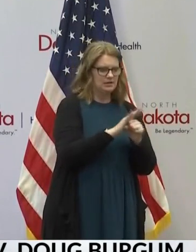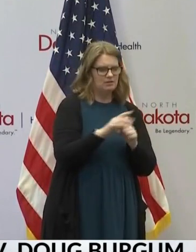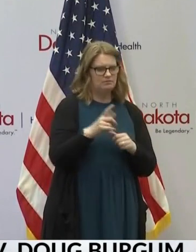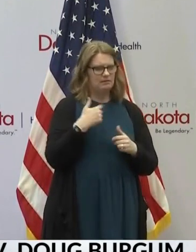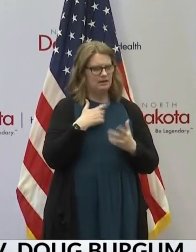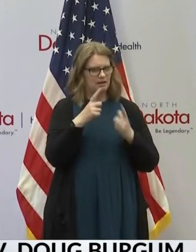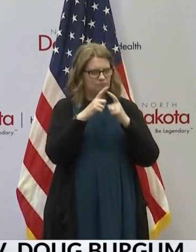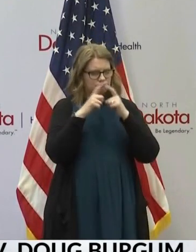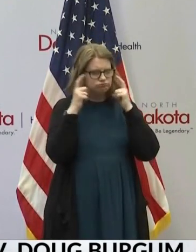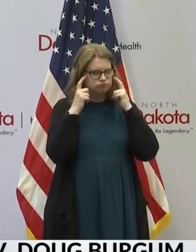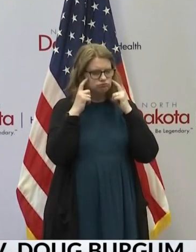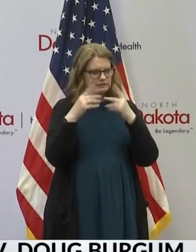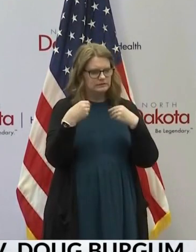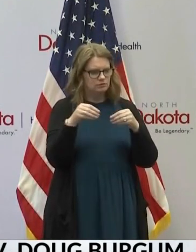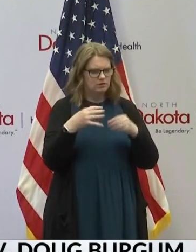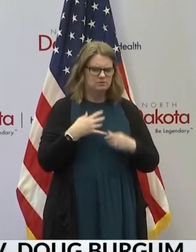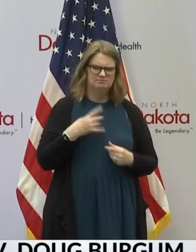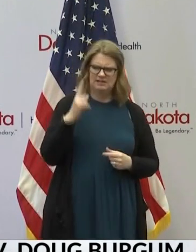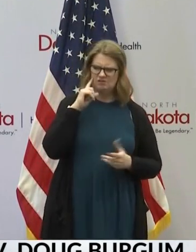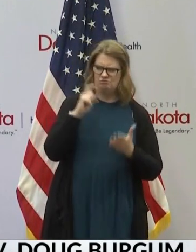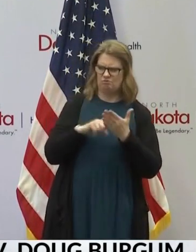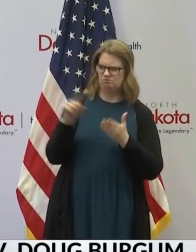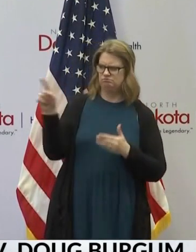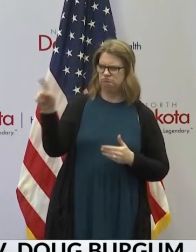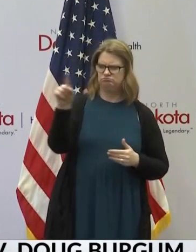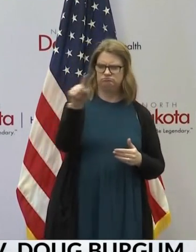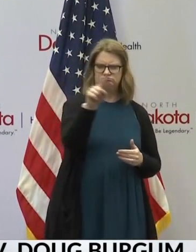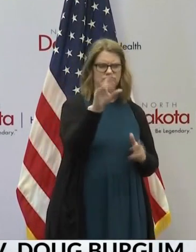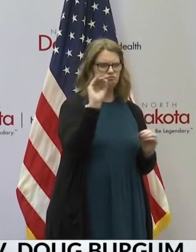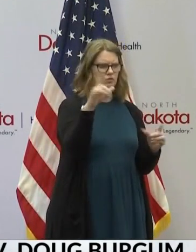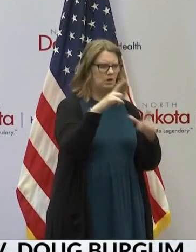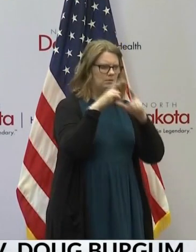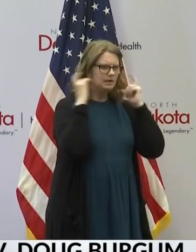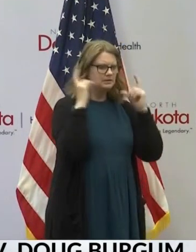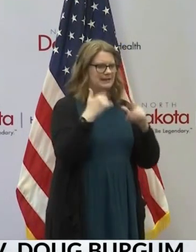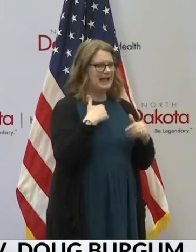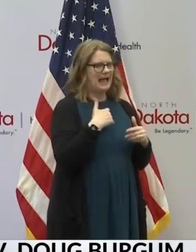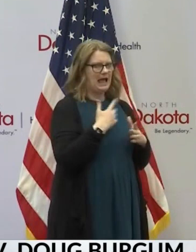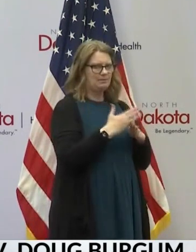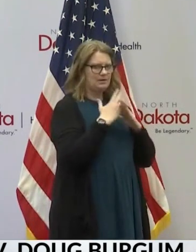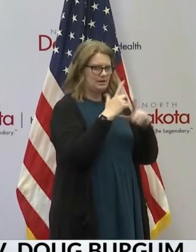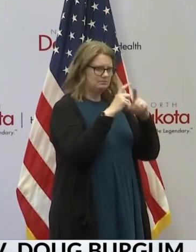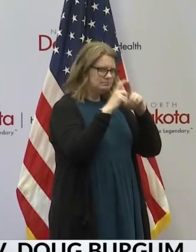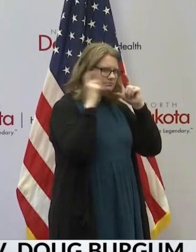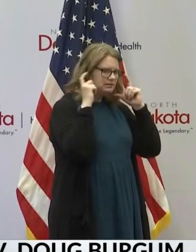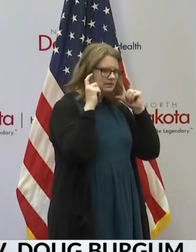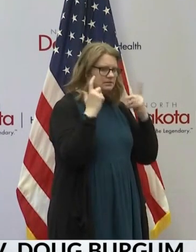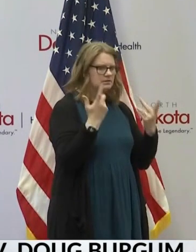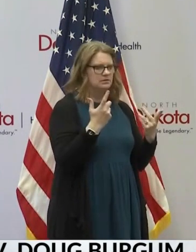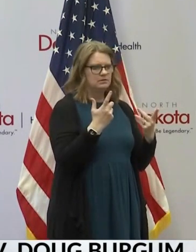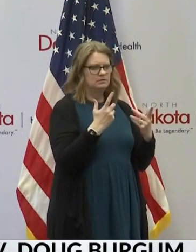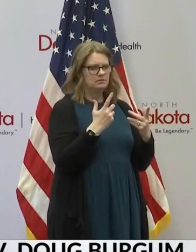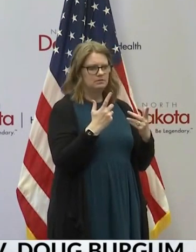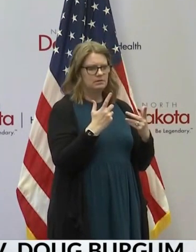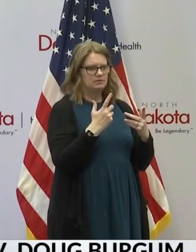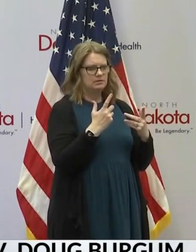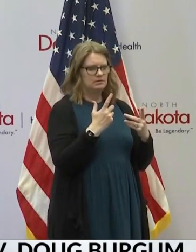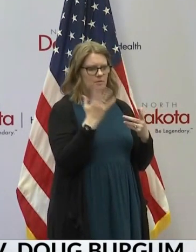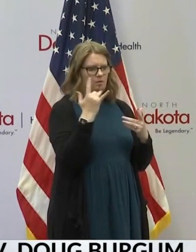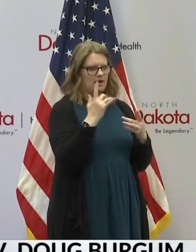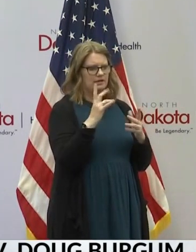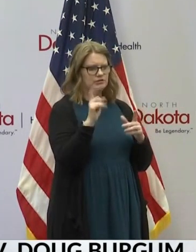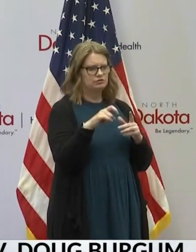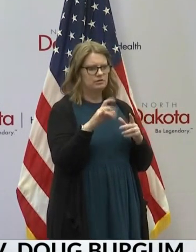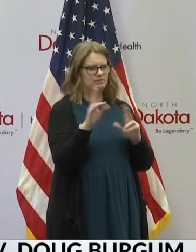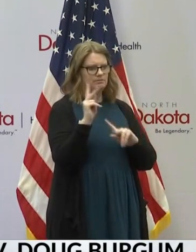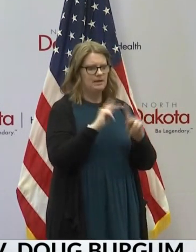person says. I see many who are not wearing masks. I wear a mask to protect others from a potential virus without symptoms or known contact. Why should or shouldn't